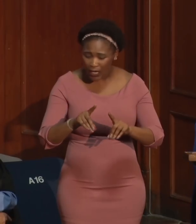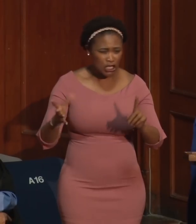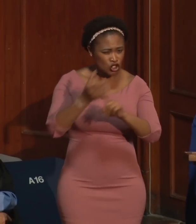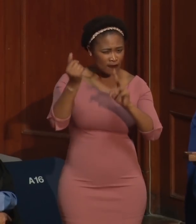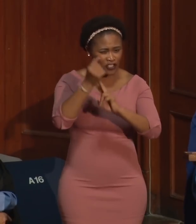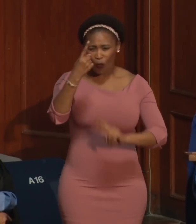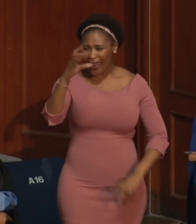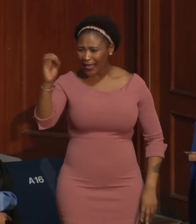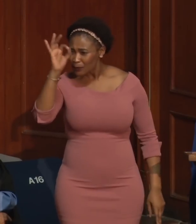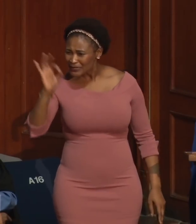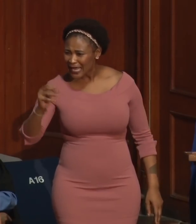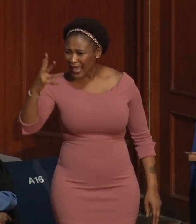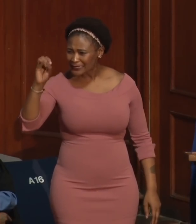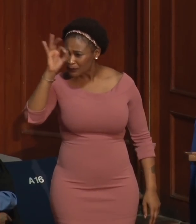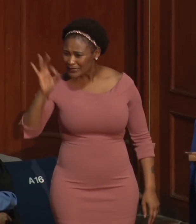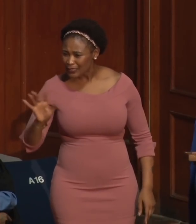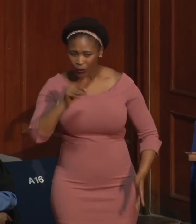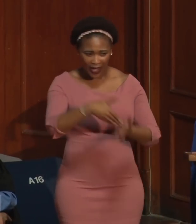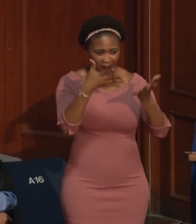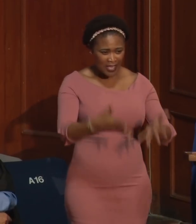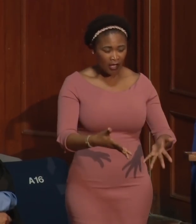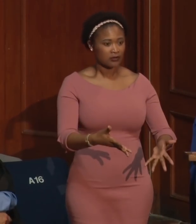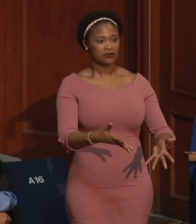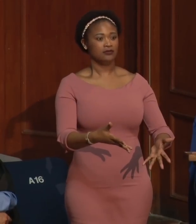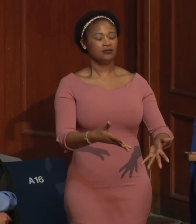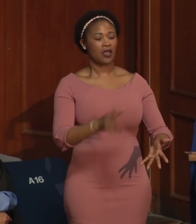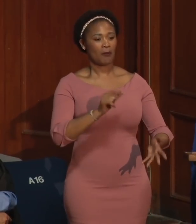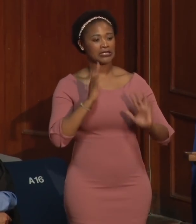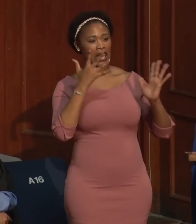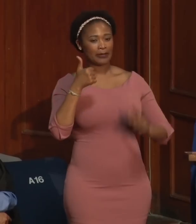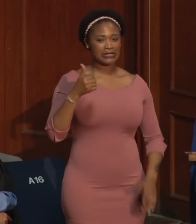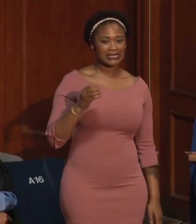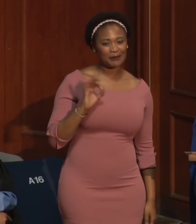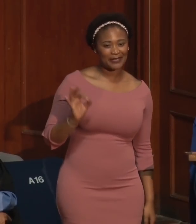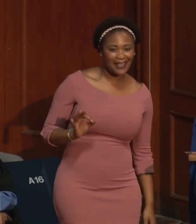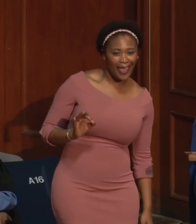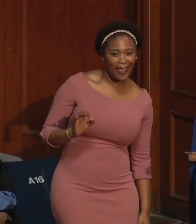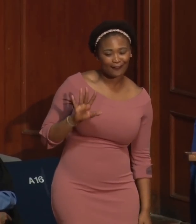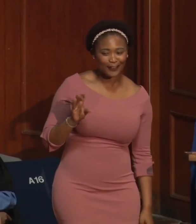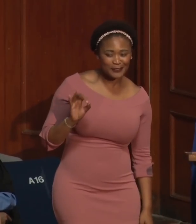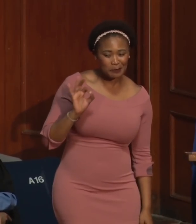get here, suddenly, you've got to celebrate 60%, 52%.